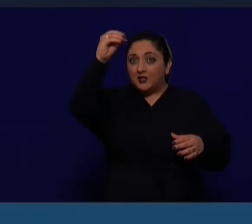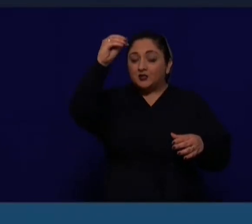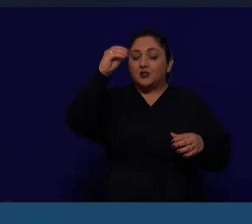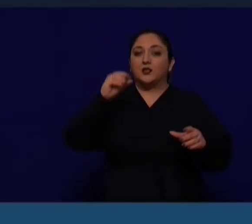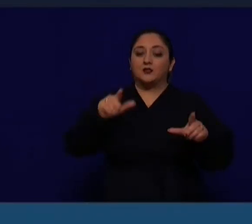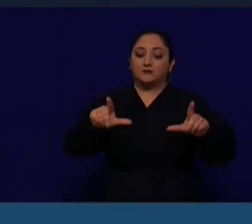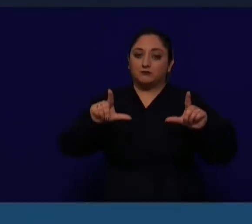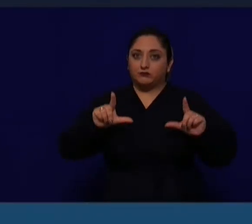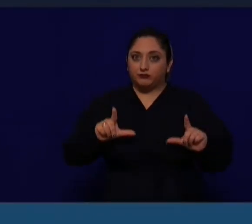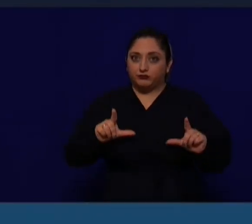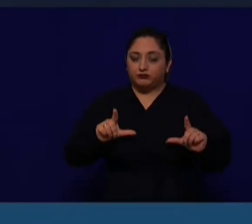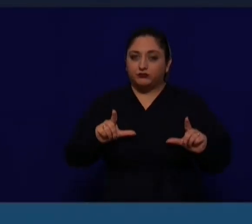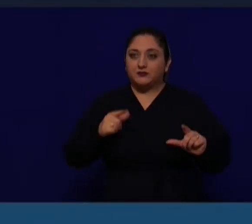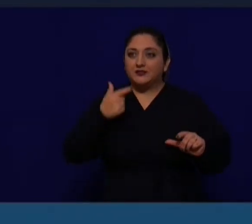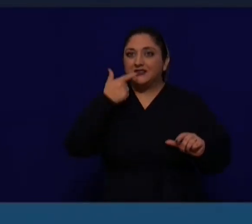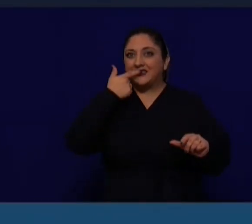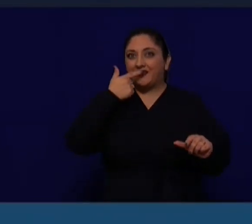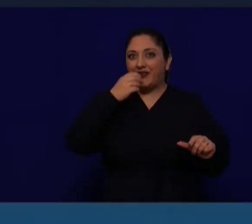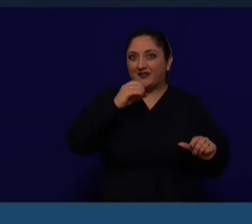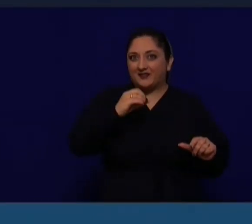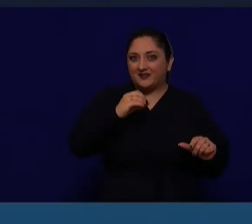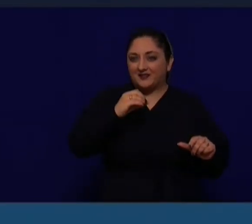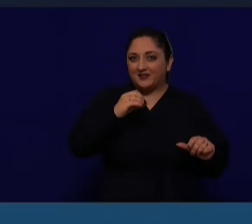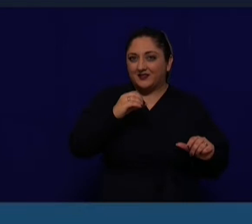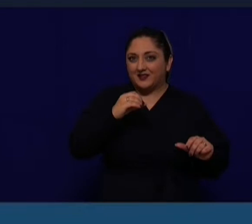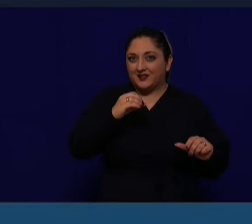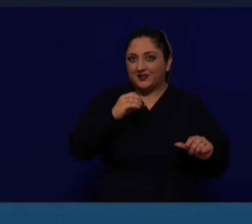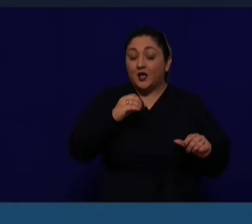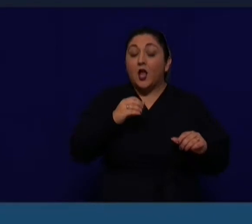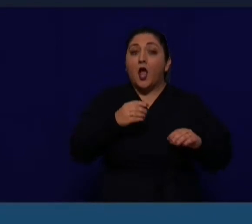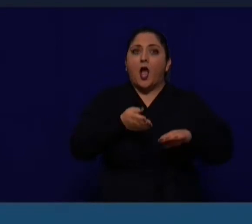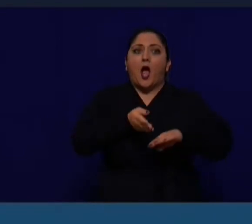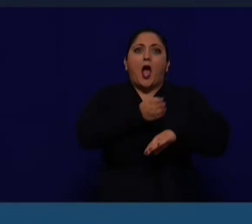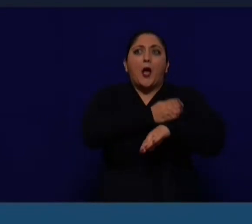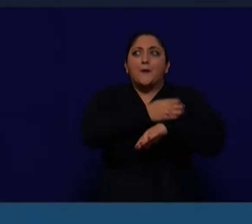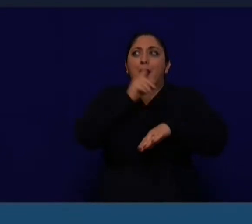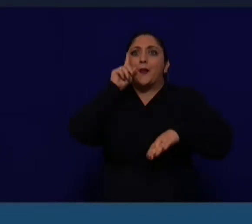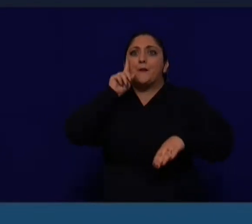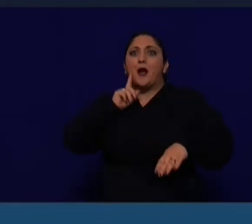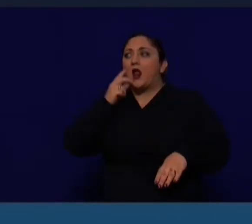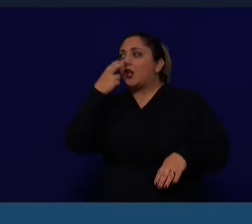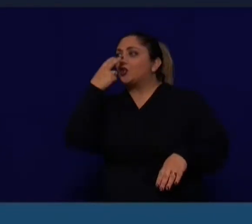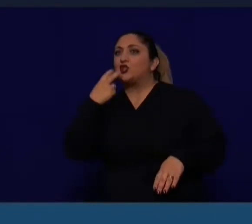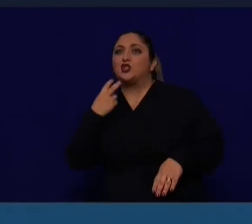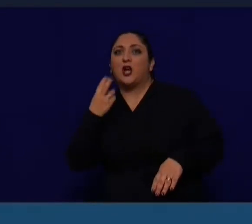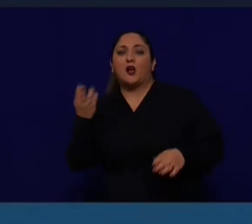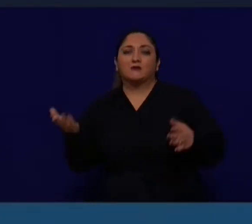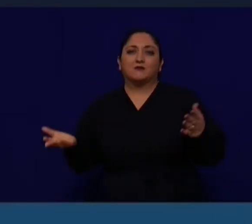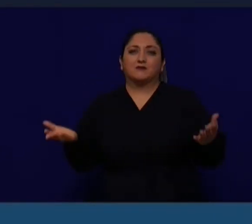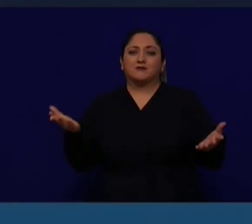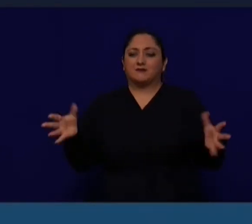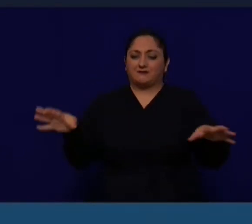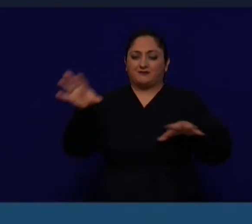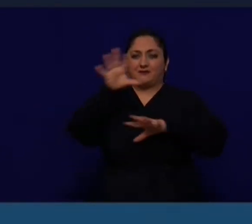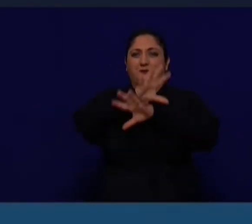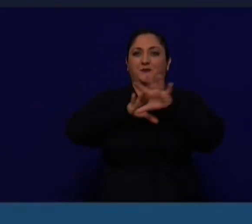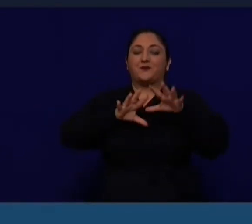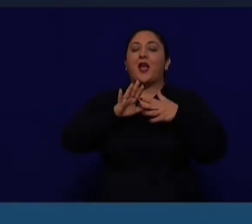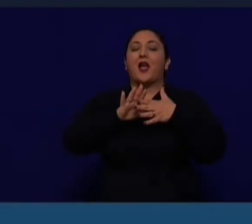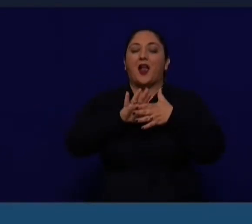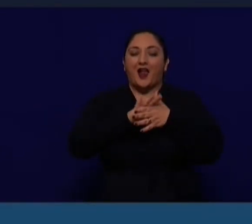li huwa eta inqas mill-marra tiegħu. Tajjeb. U din qed tiġri għaliex aħna għandna t-tilqim tagħna